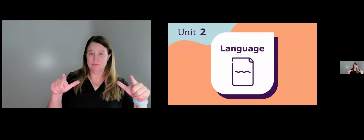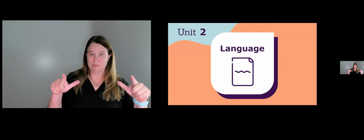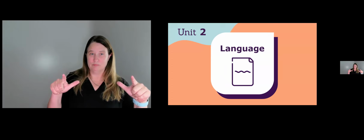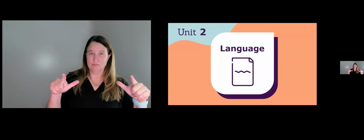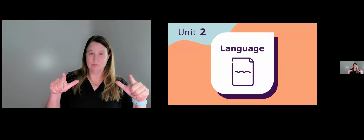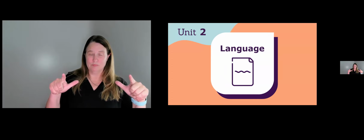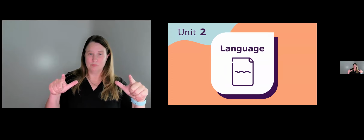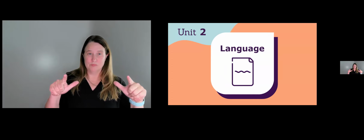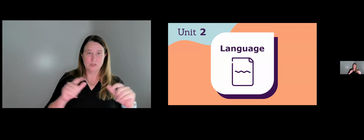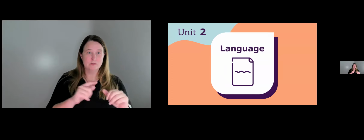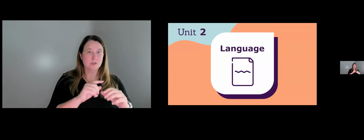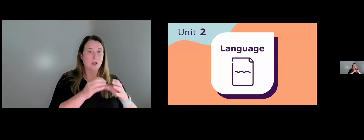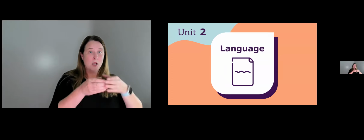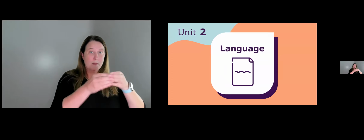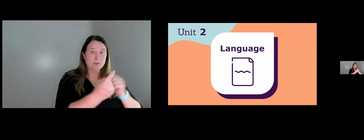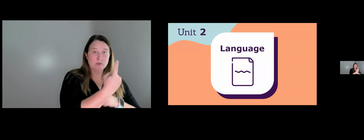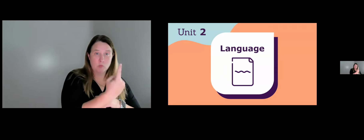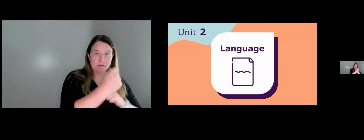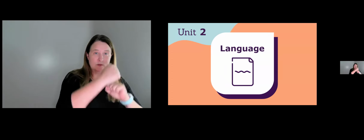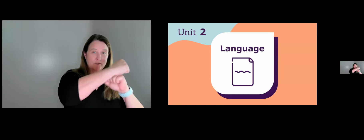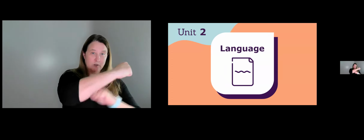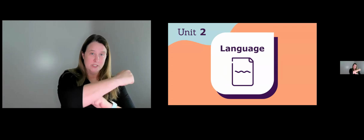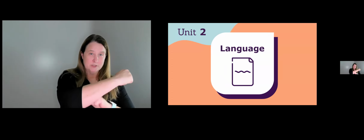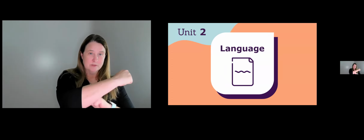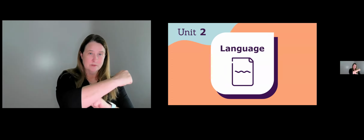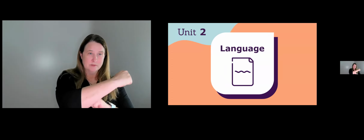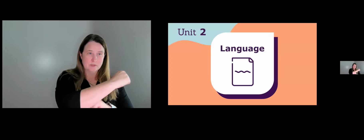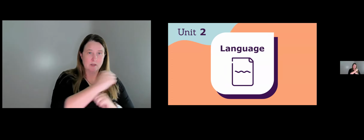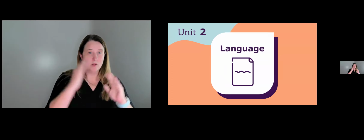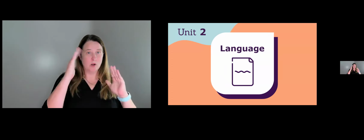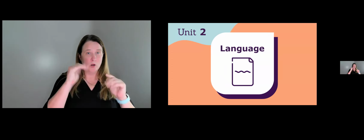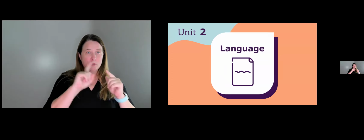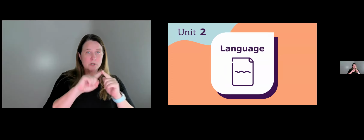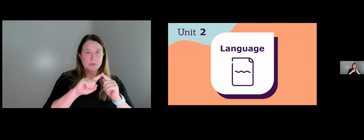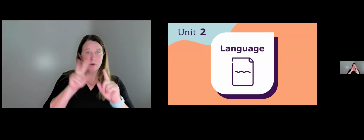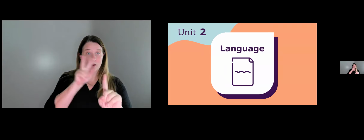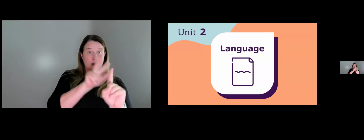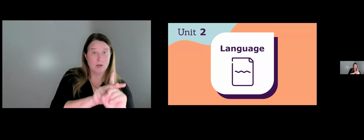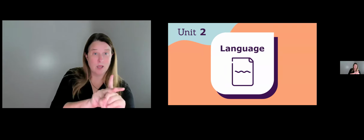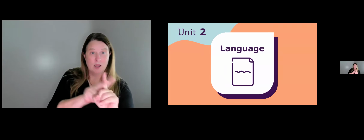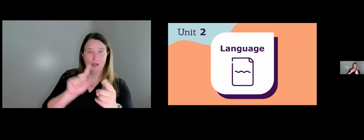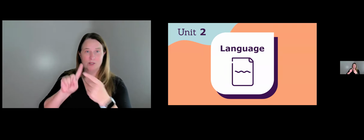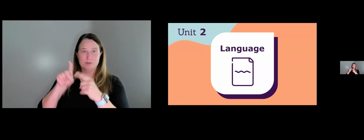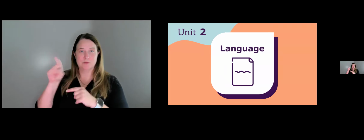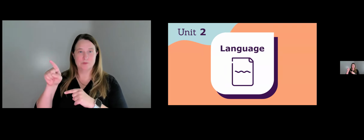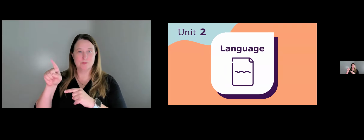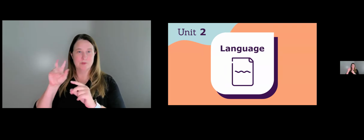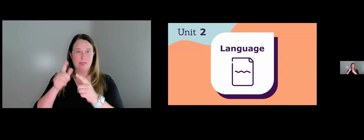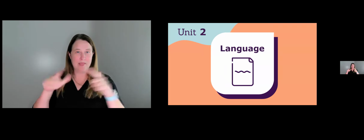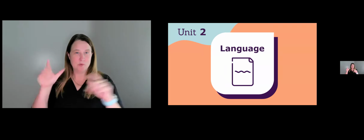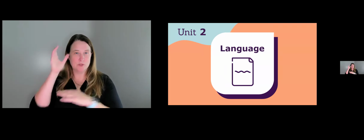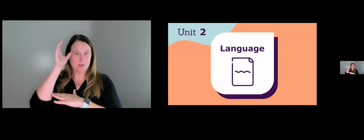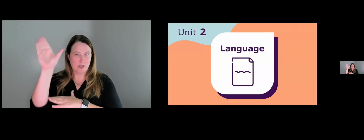So we're in module 2 now, which is language. Module 1 was foundations. And so we hope